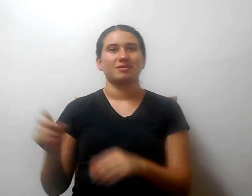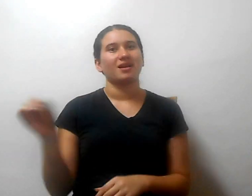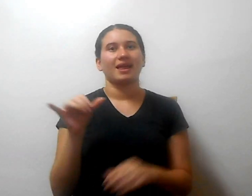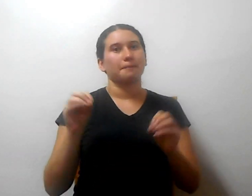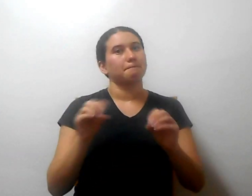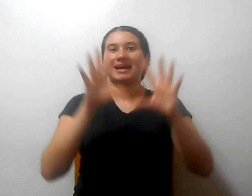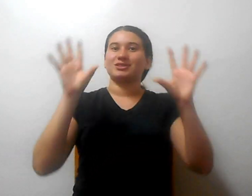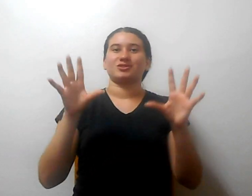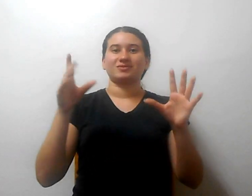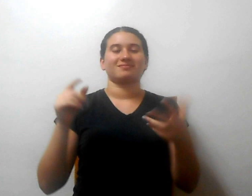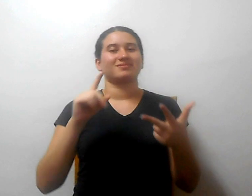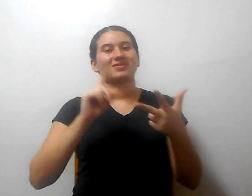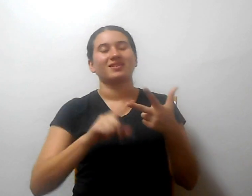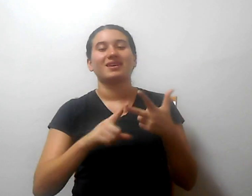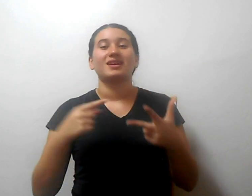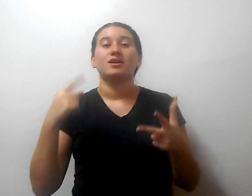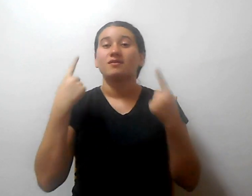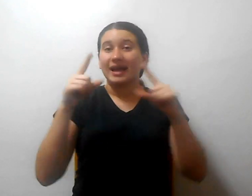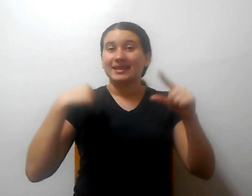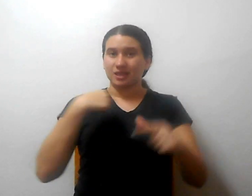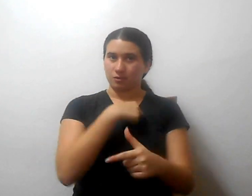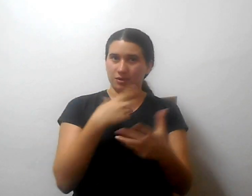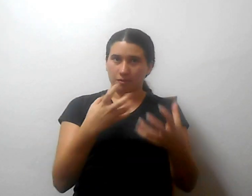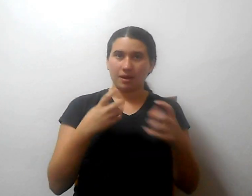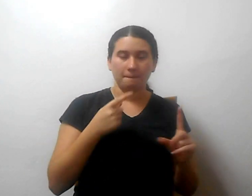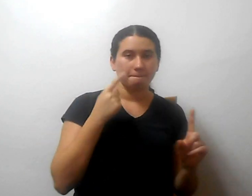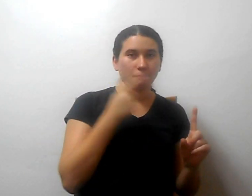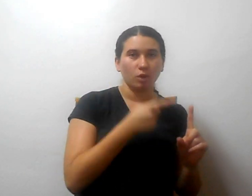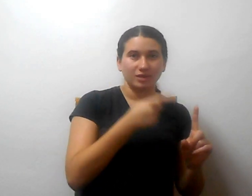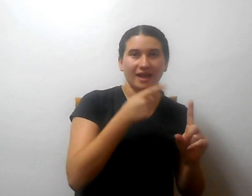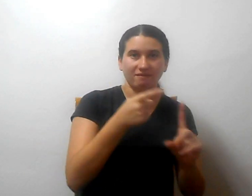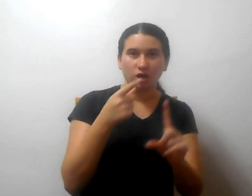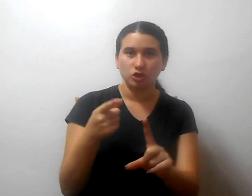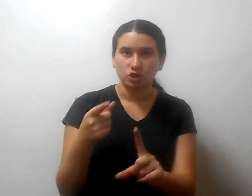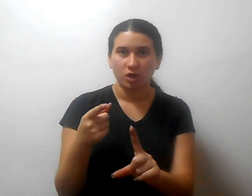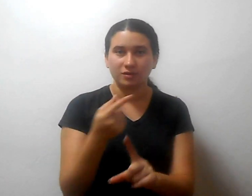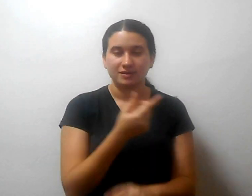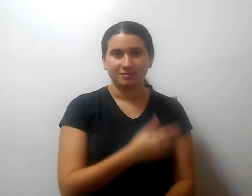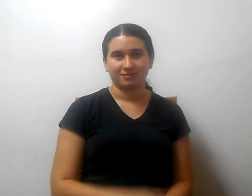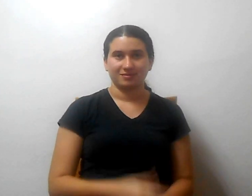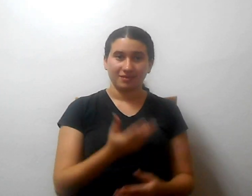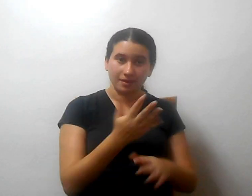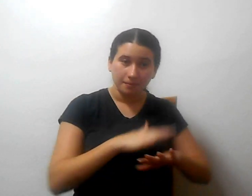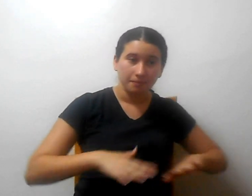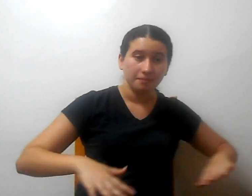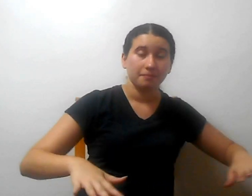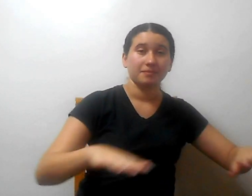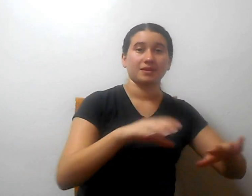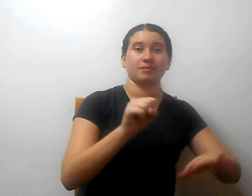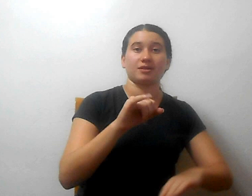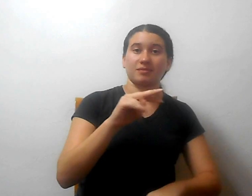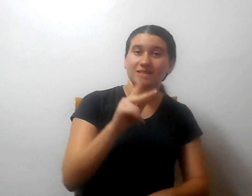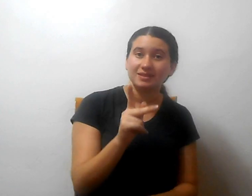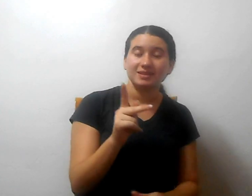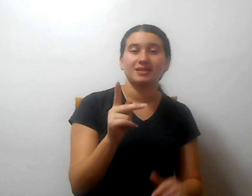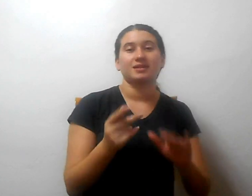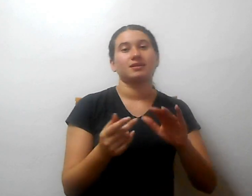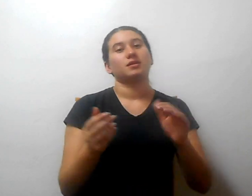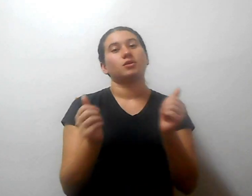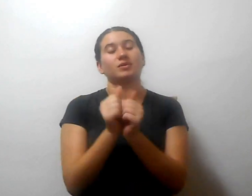Finally, we want multifunctional spaces and housewares. A sink's combined with a toilet. A dining table becomes